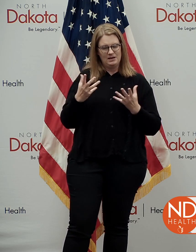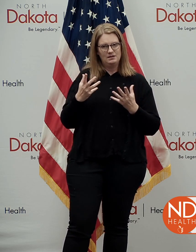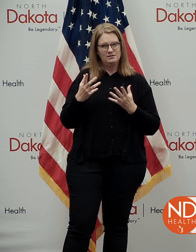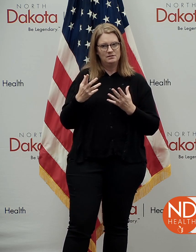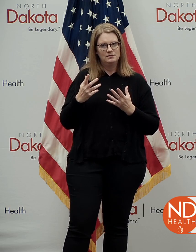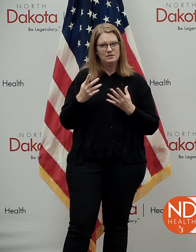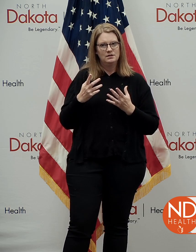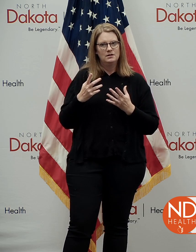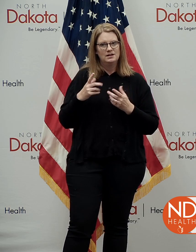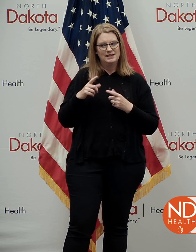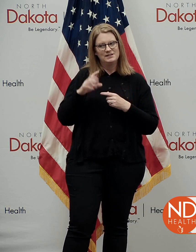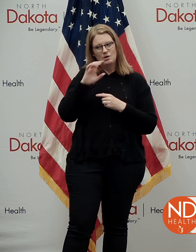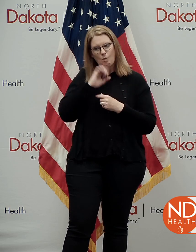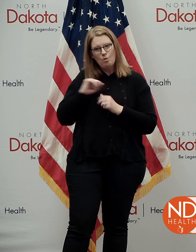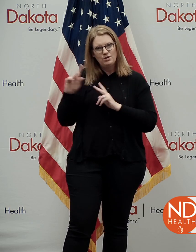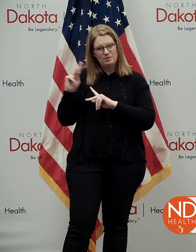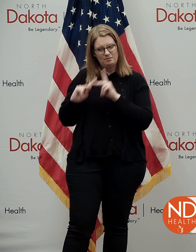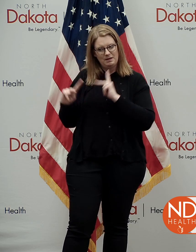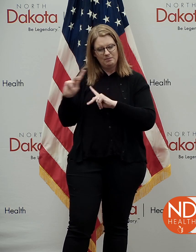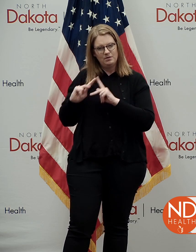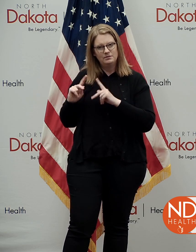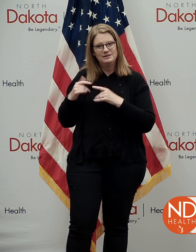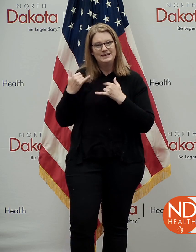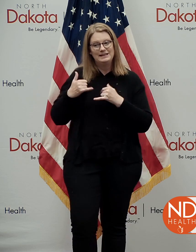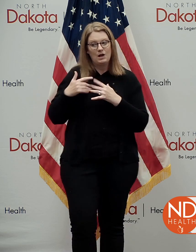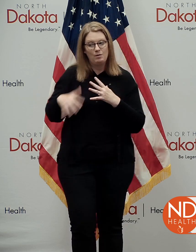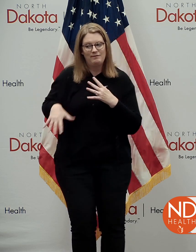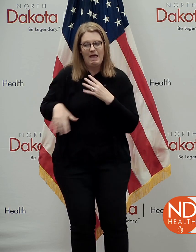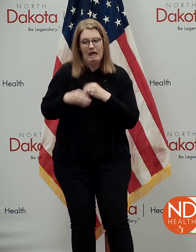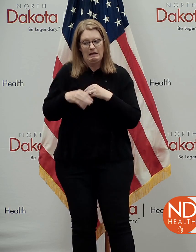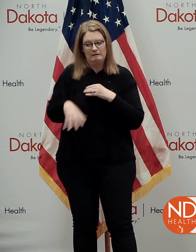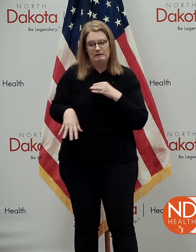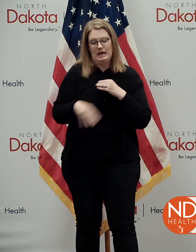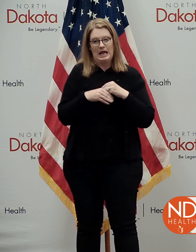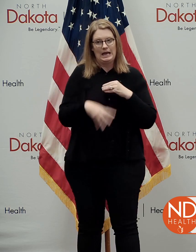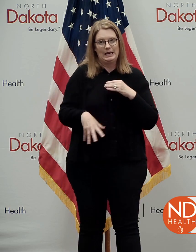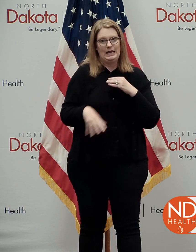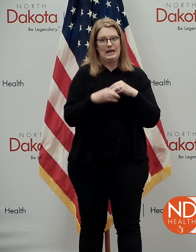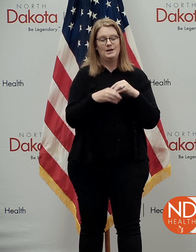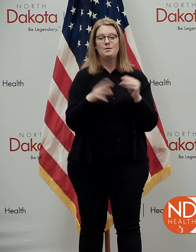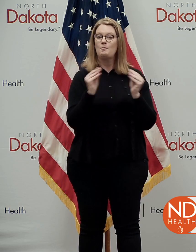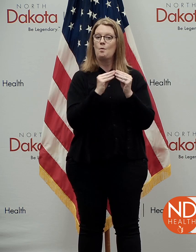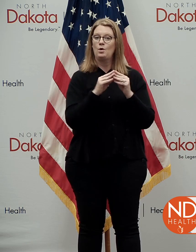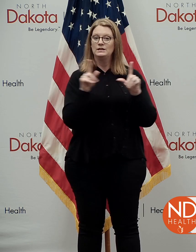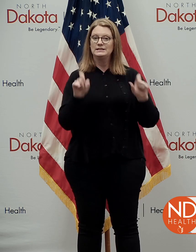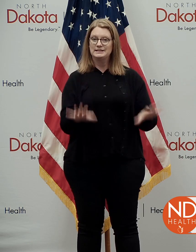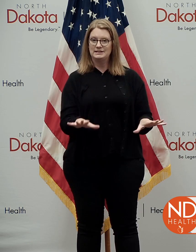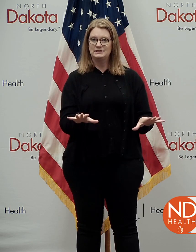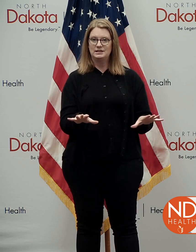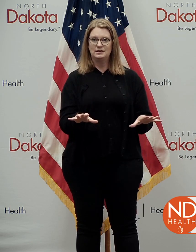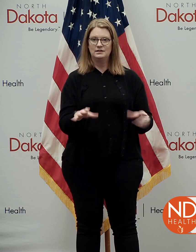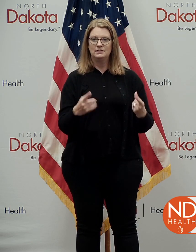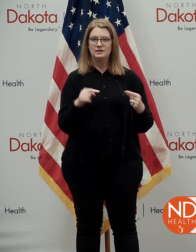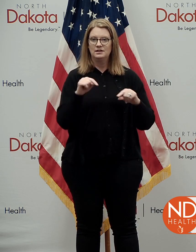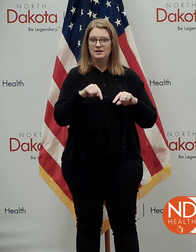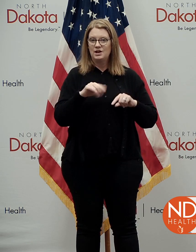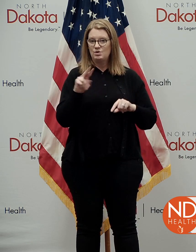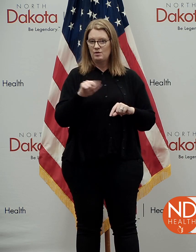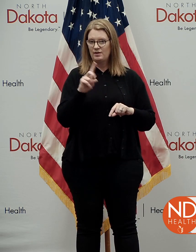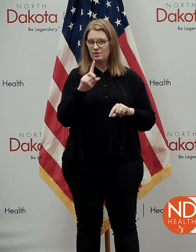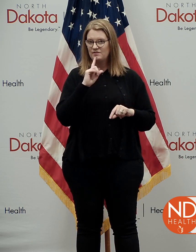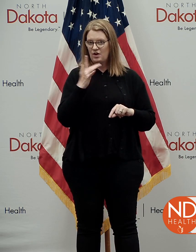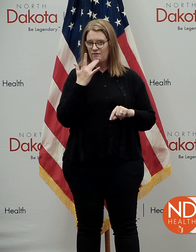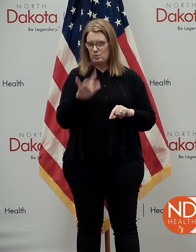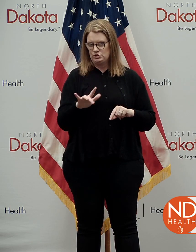elderly individuals. Now as we've expanded our testing due to increased capabilities, North Dakota is in a very fortunate